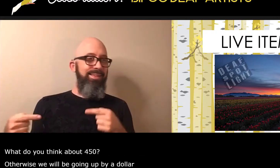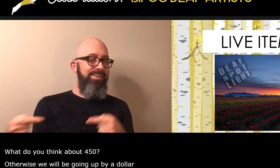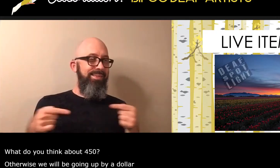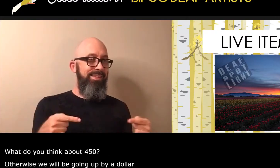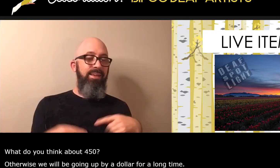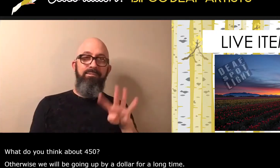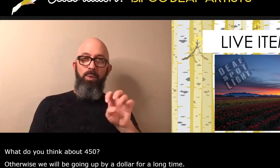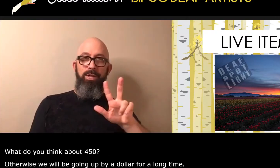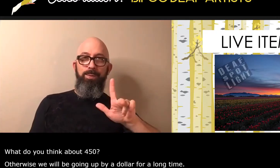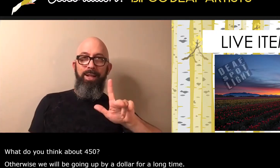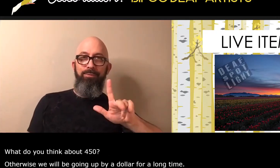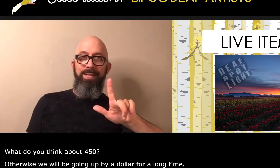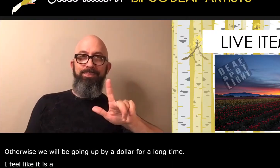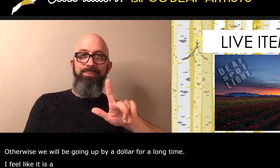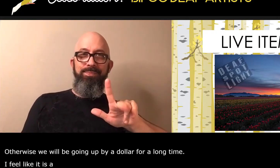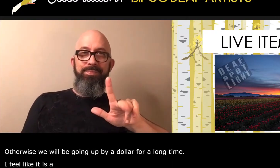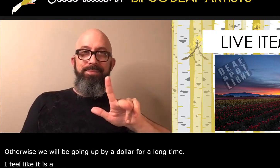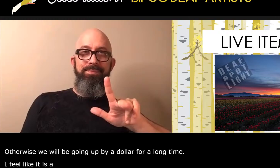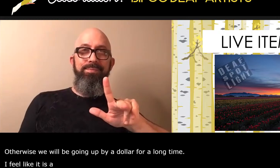on.